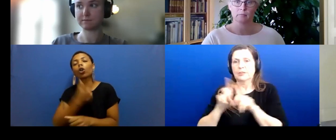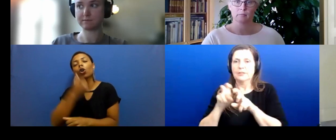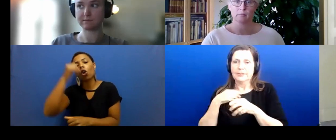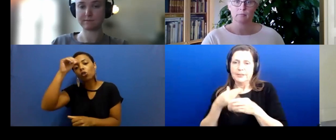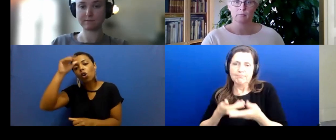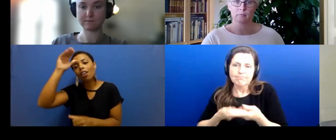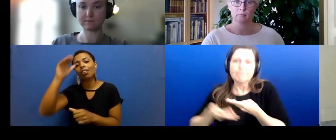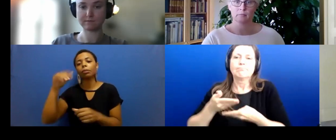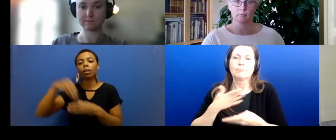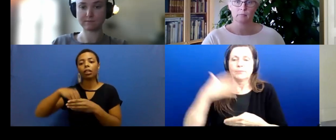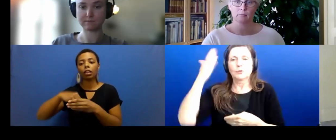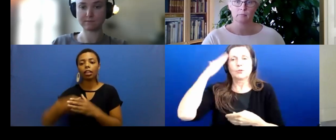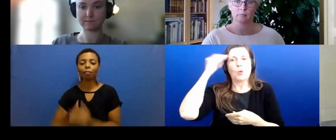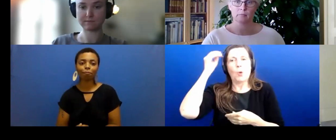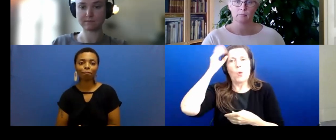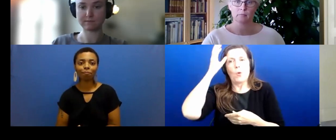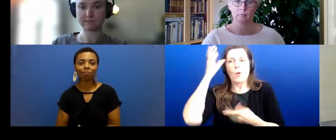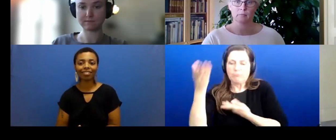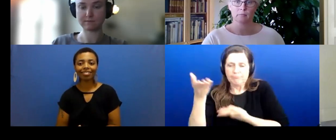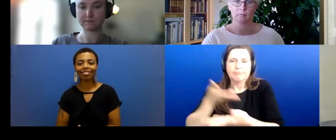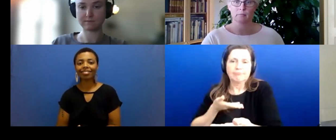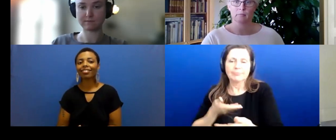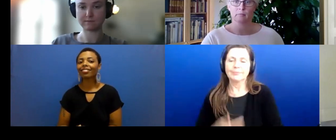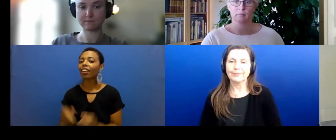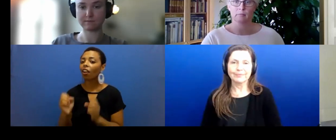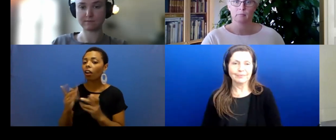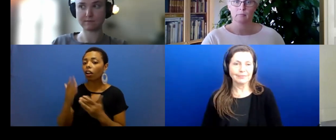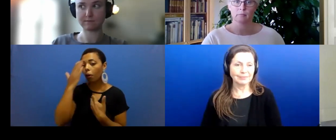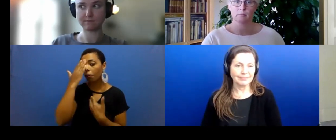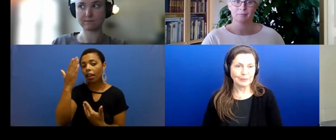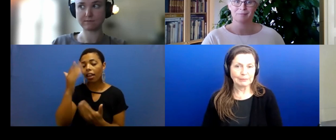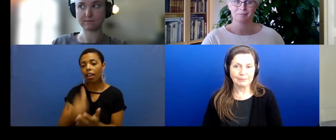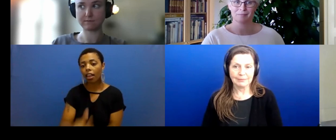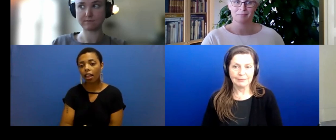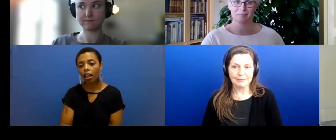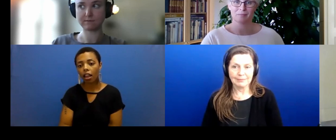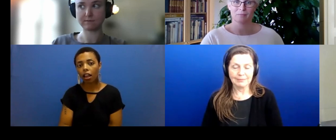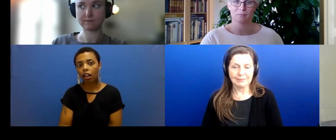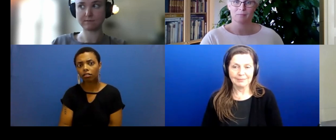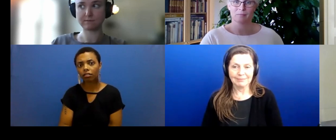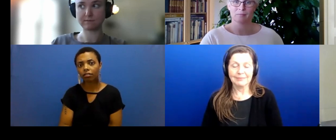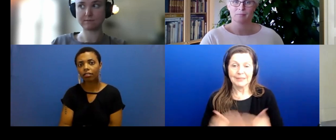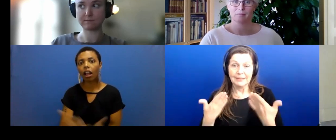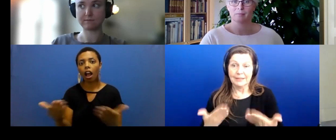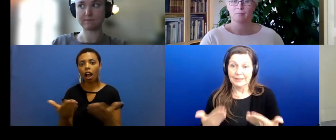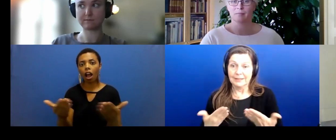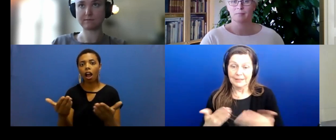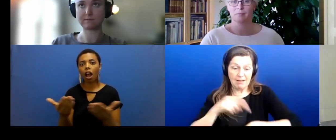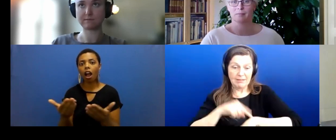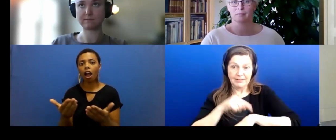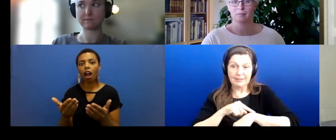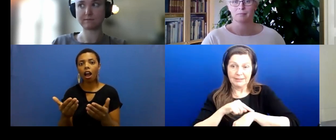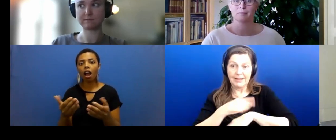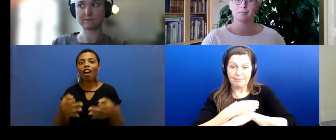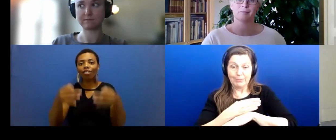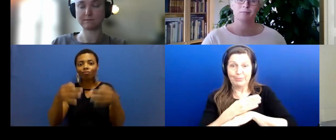Okay, thank you. We are nearing, it's now 17:44 here, so we're